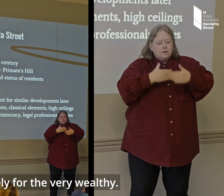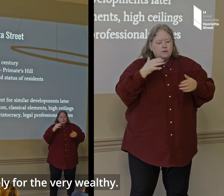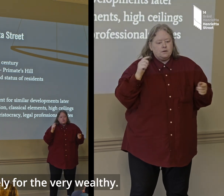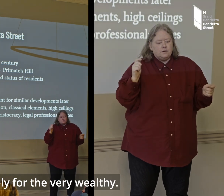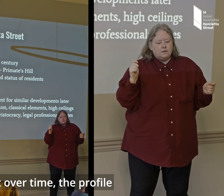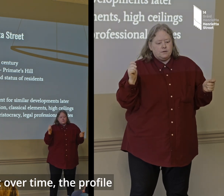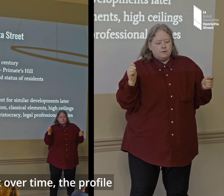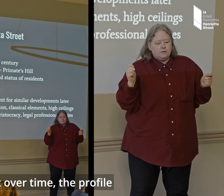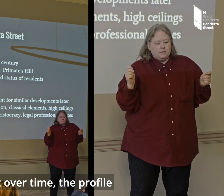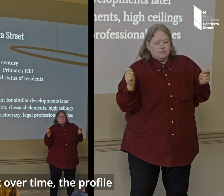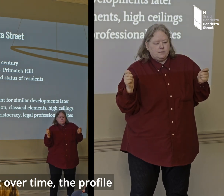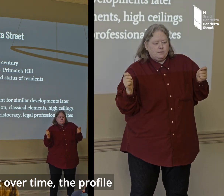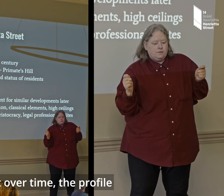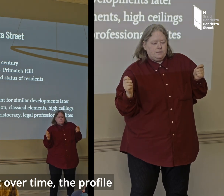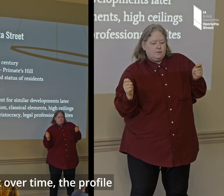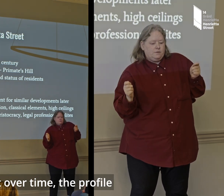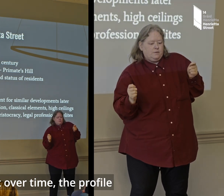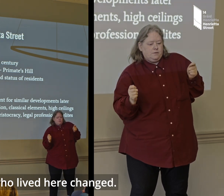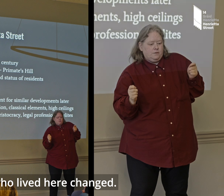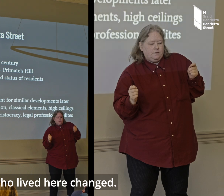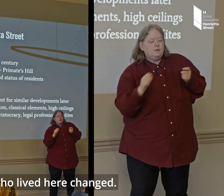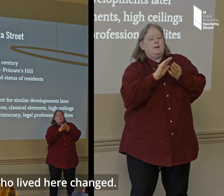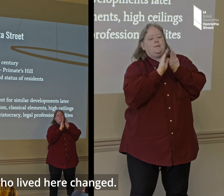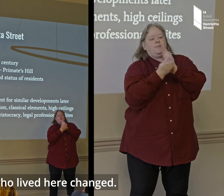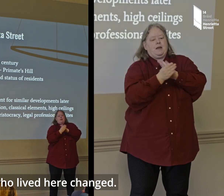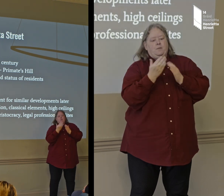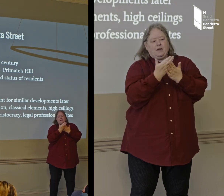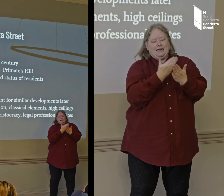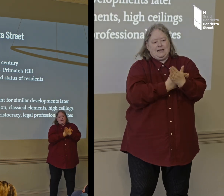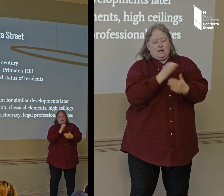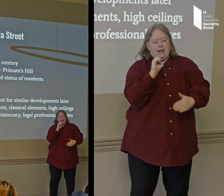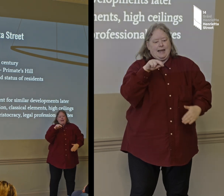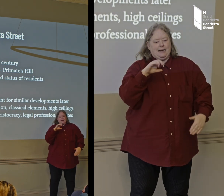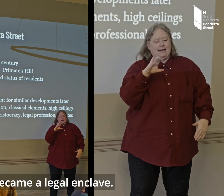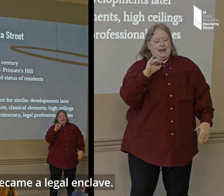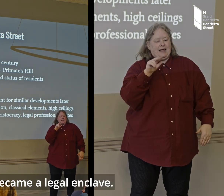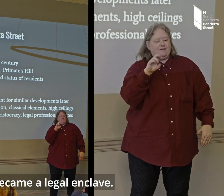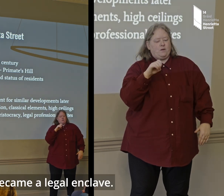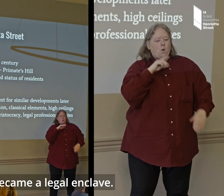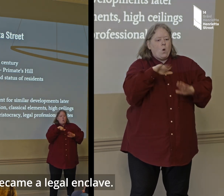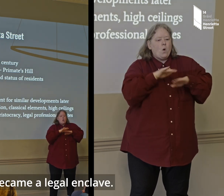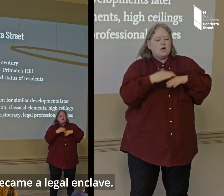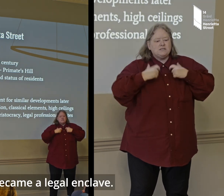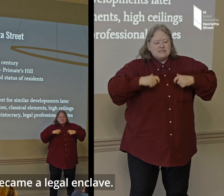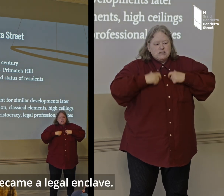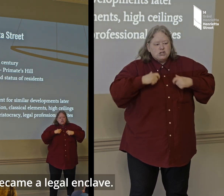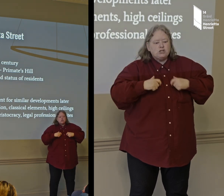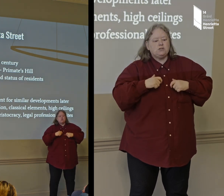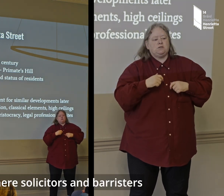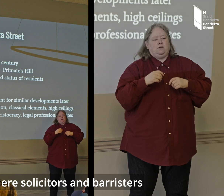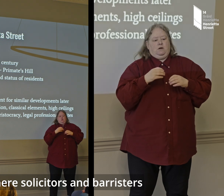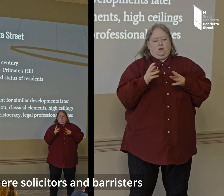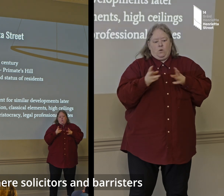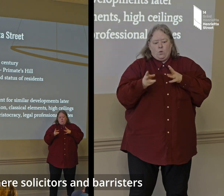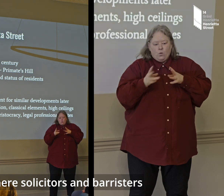very wealthy. But over time, the profile of who lived here changed. It became a legal enclave.